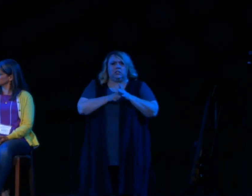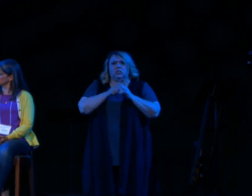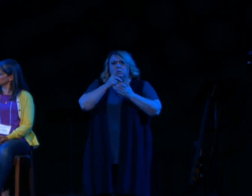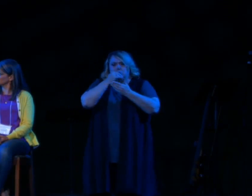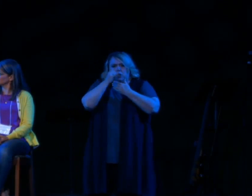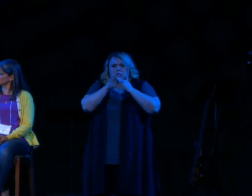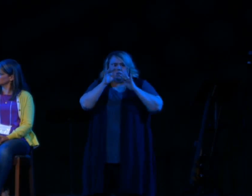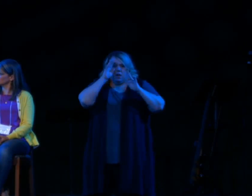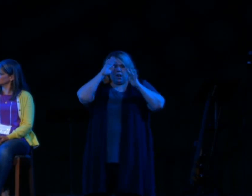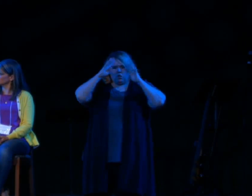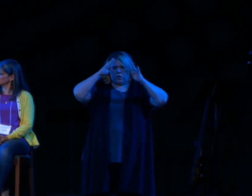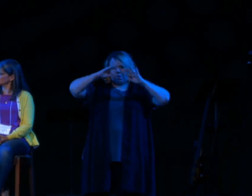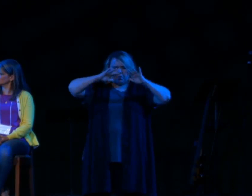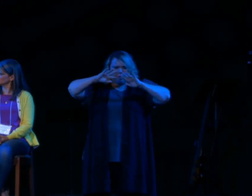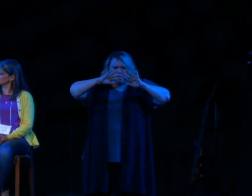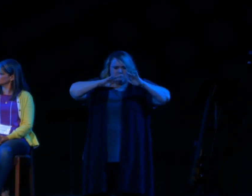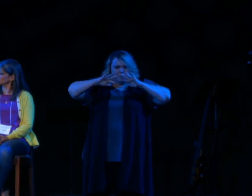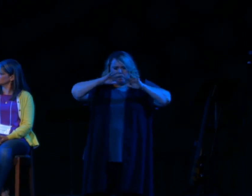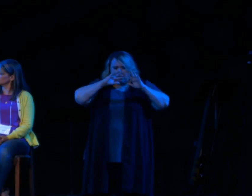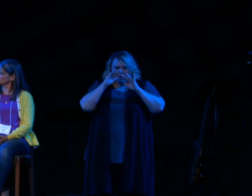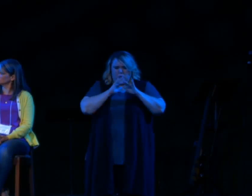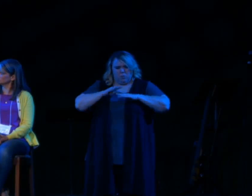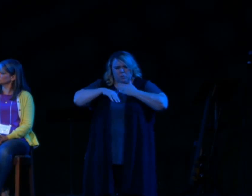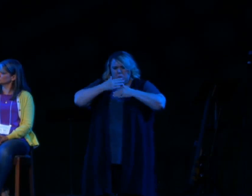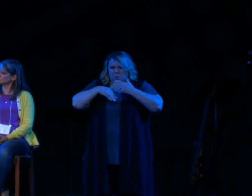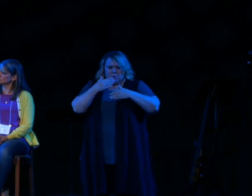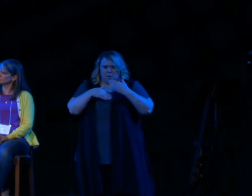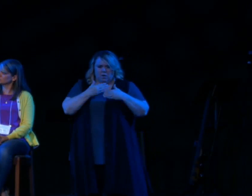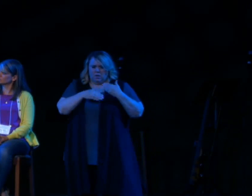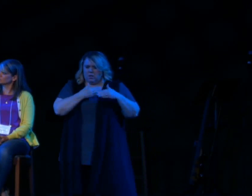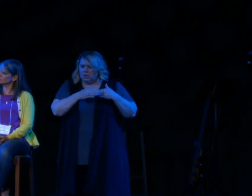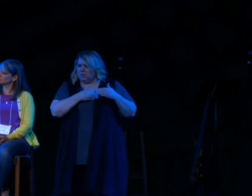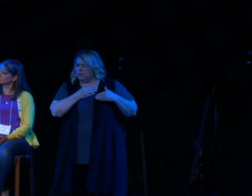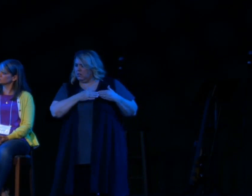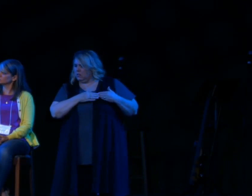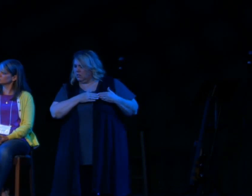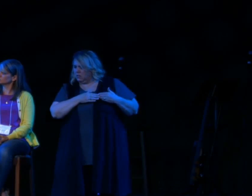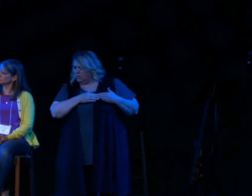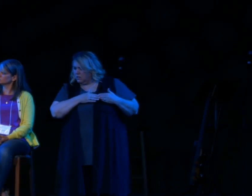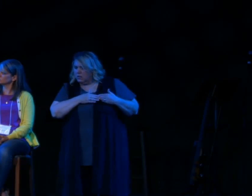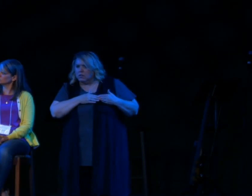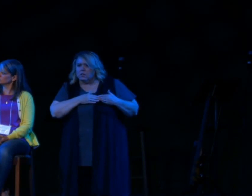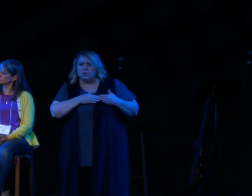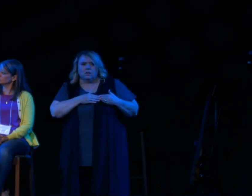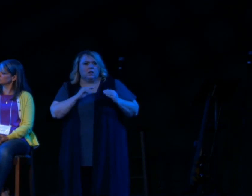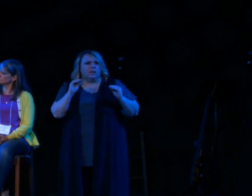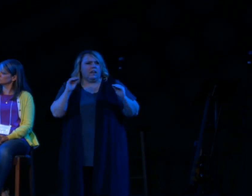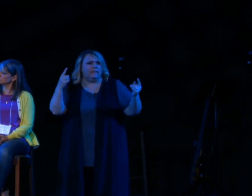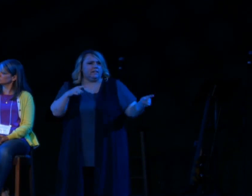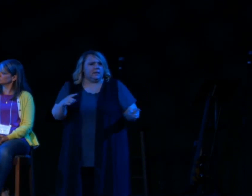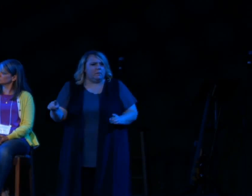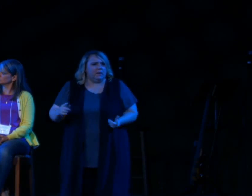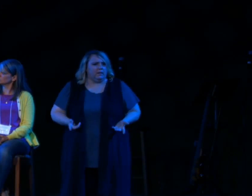creating projects and creating stuff. And it's moving, and nothing is actually happening.